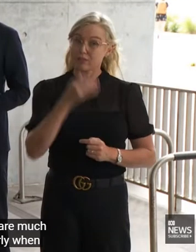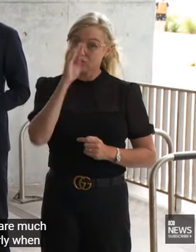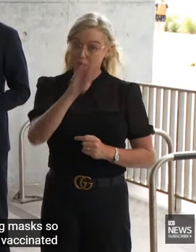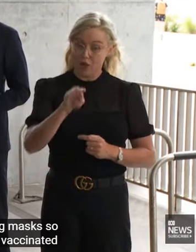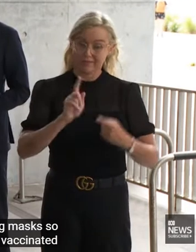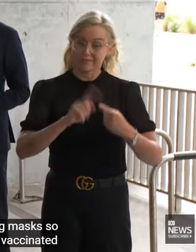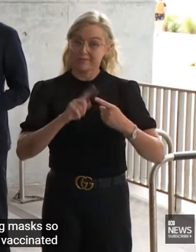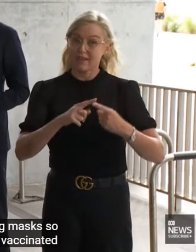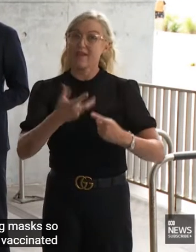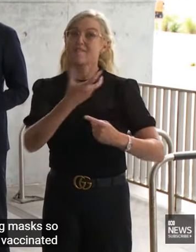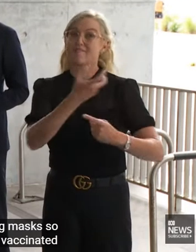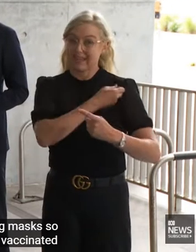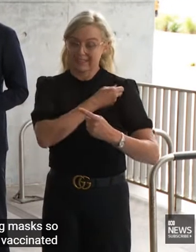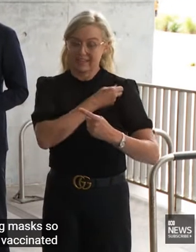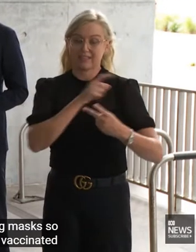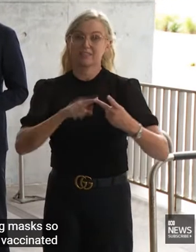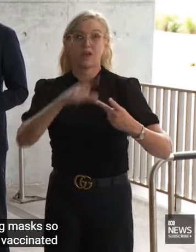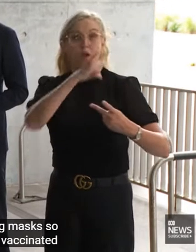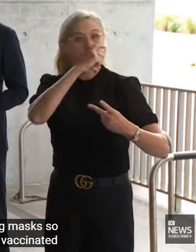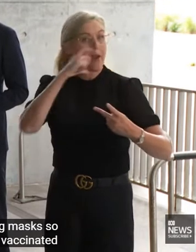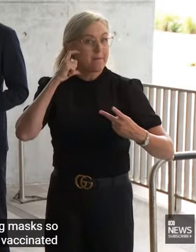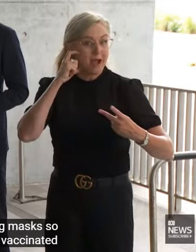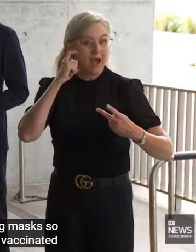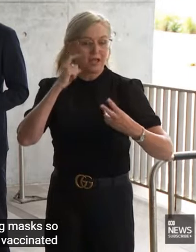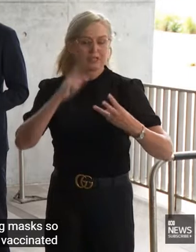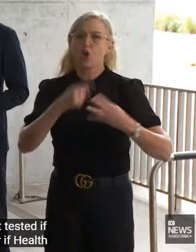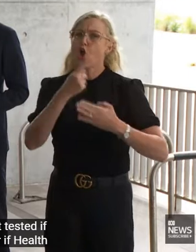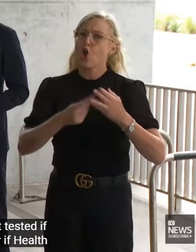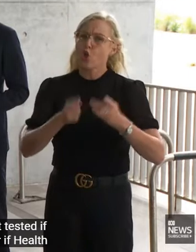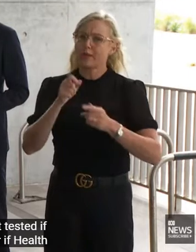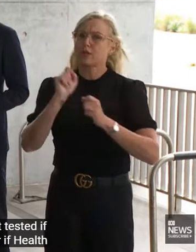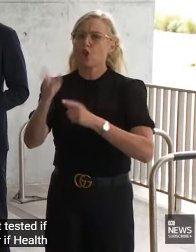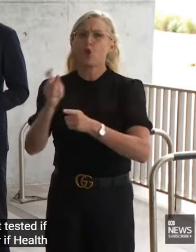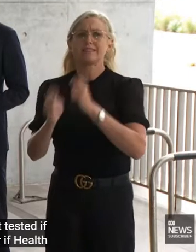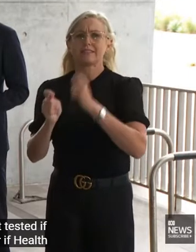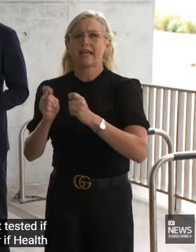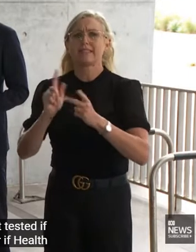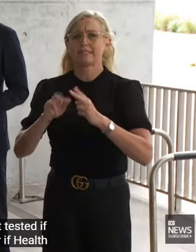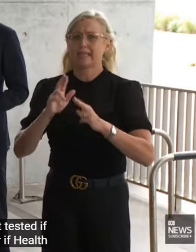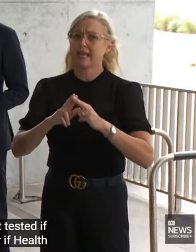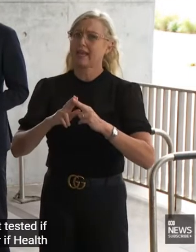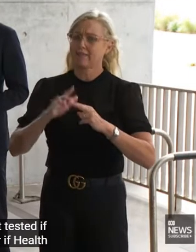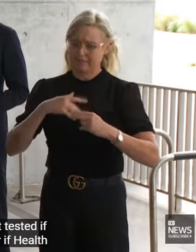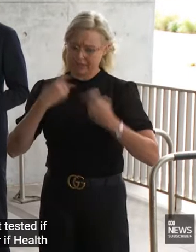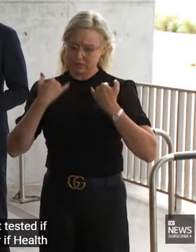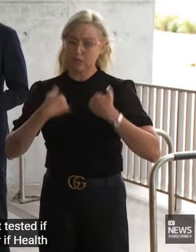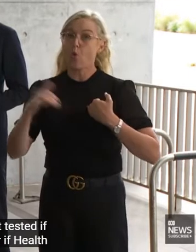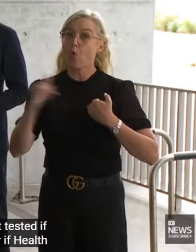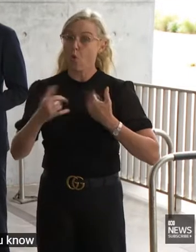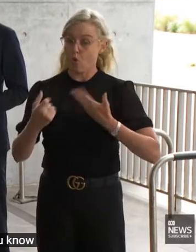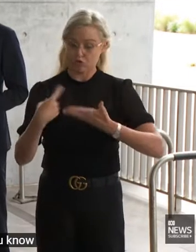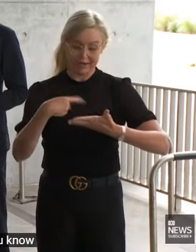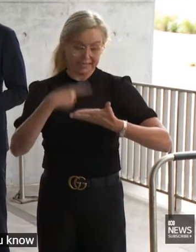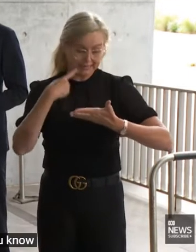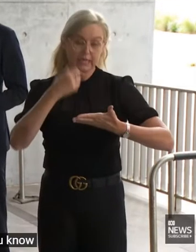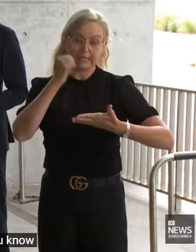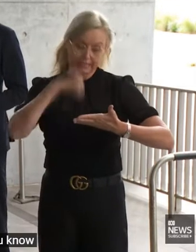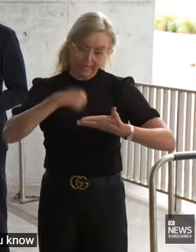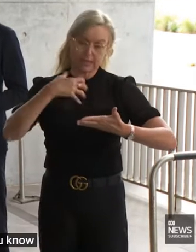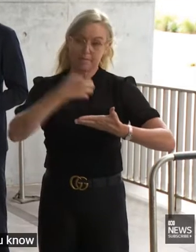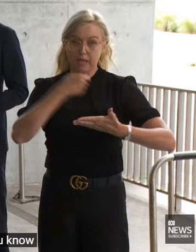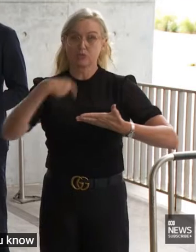vaccinated, wear a mask, only get tested if you've got symptoms or if health directs you to, or you know that you've